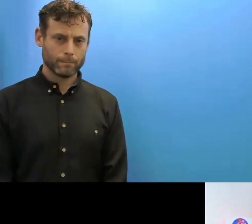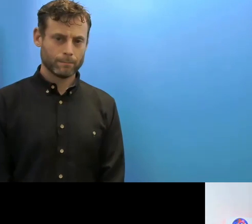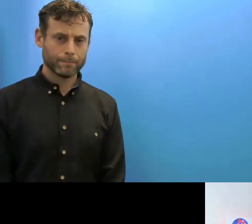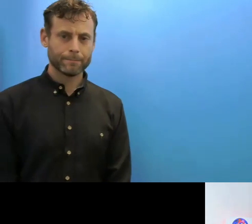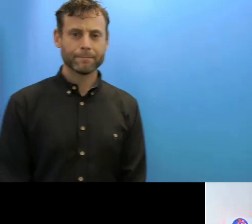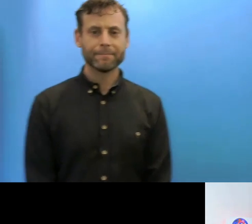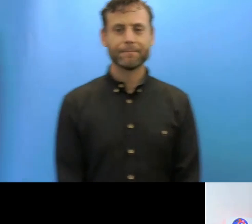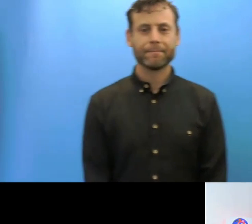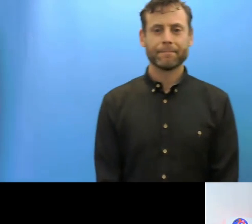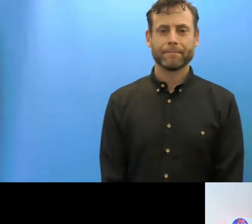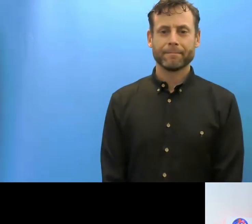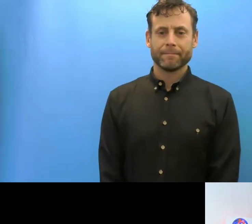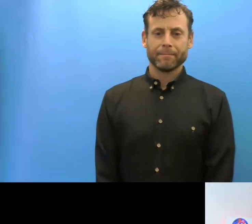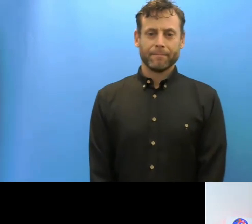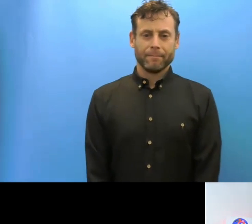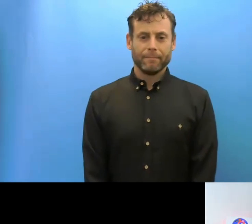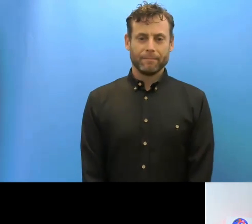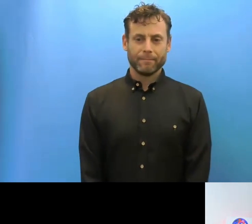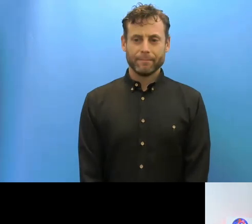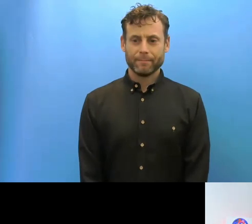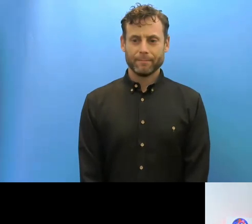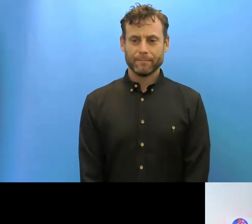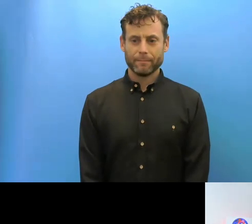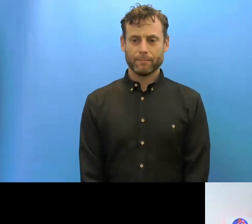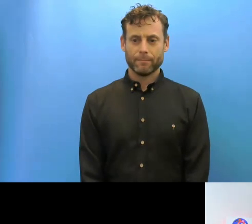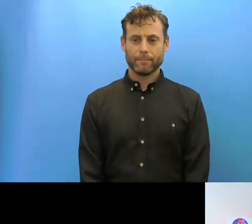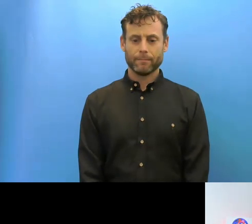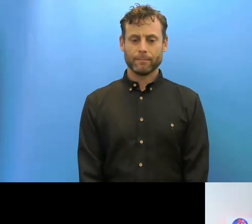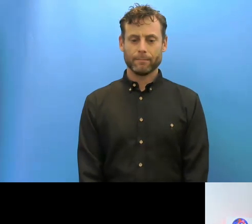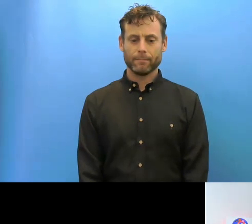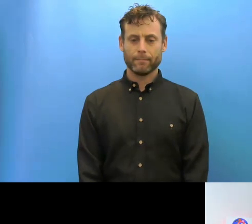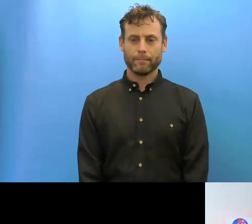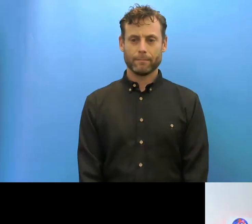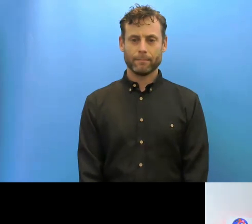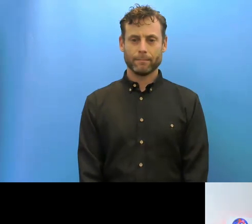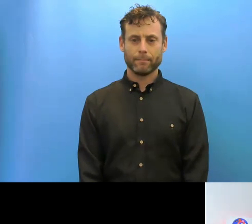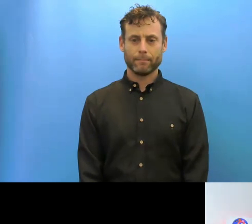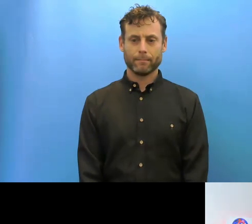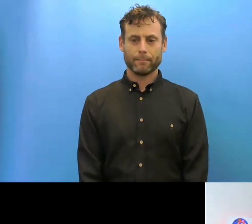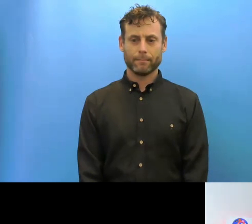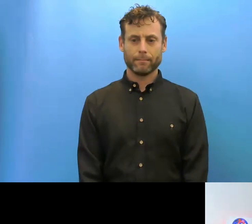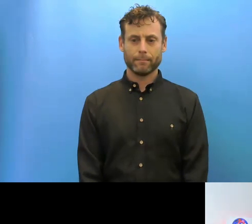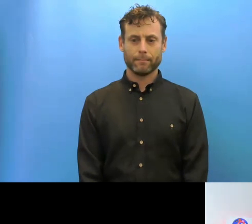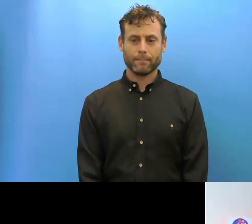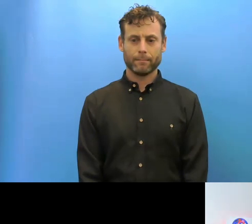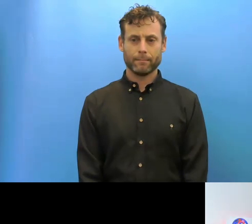Grey typeface on white, supported by Unlimited, thanks to Atelier Corners, Osaka, Japan,